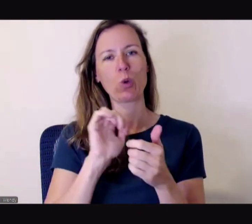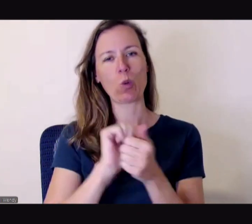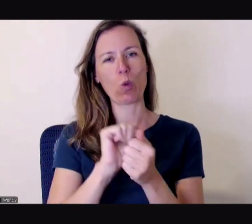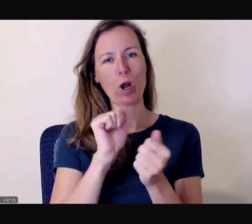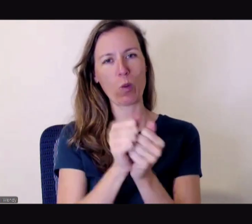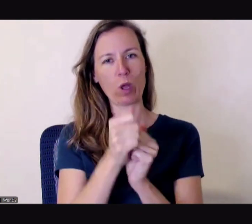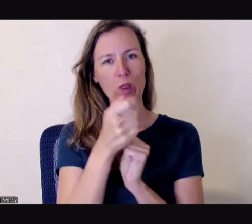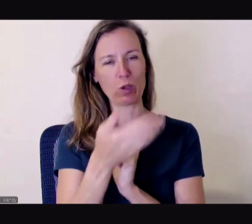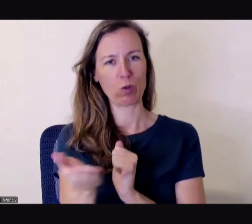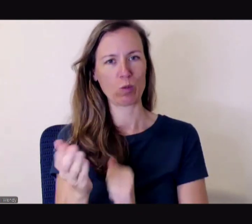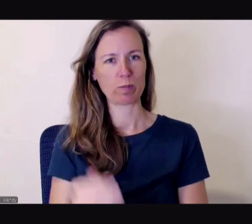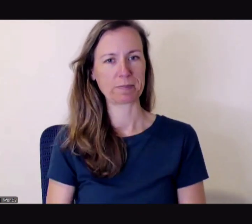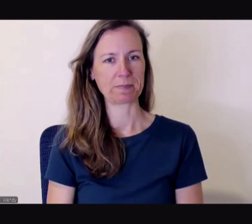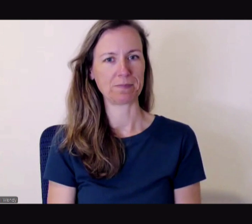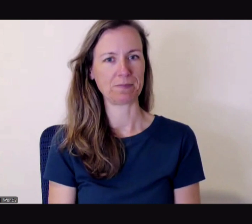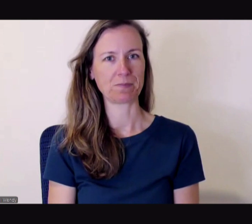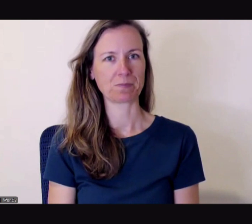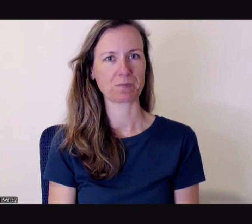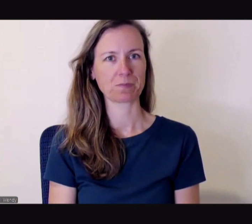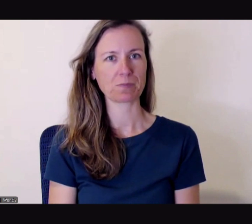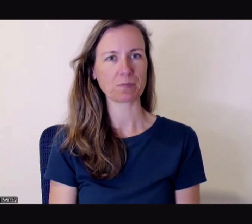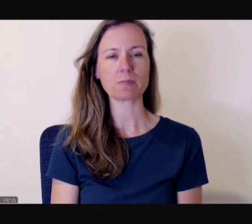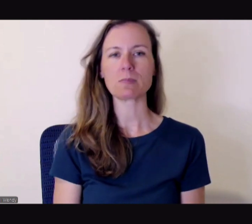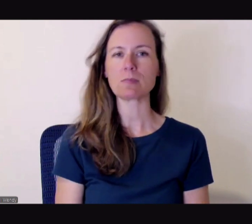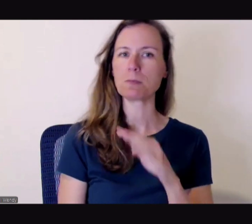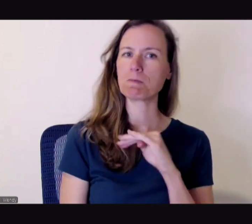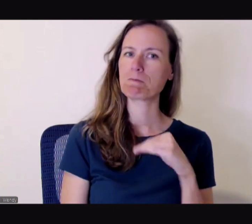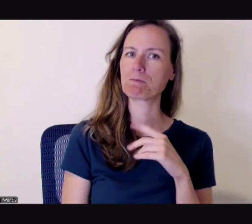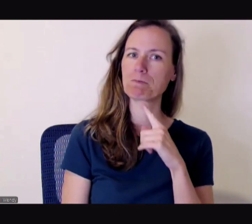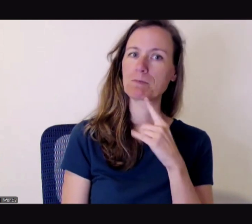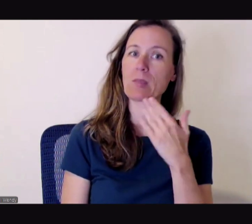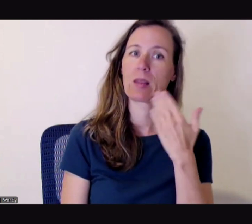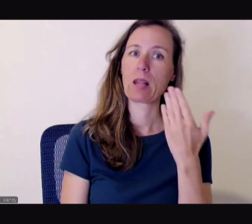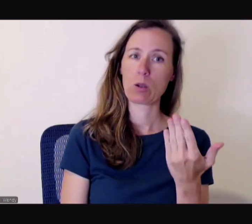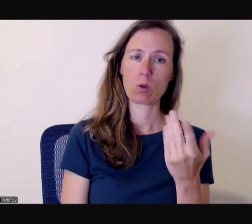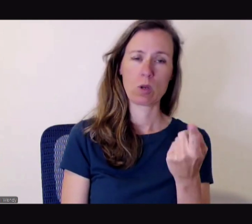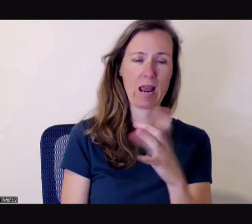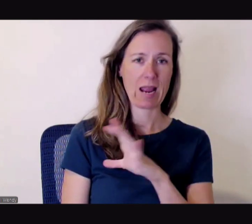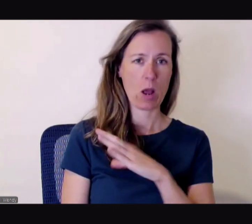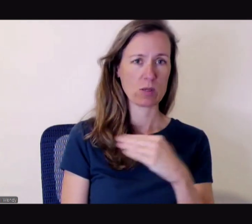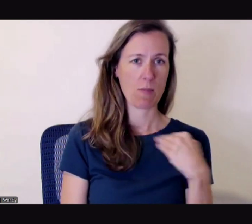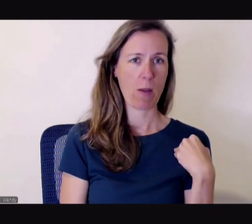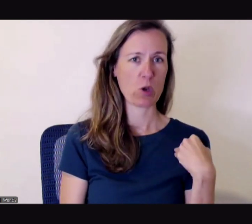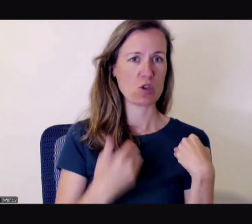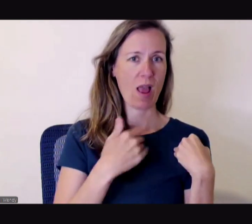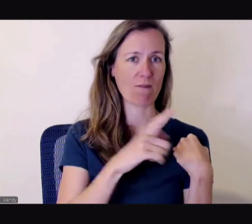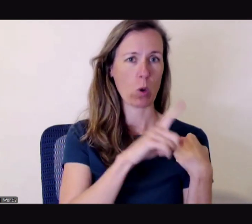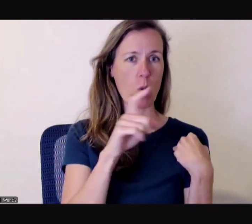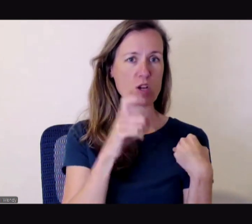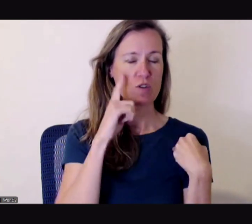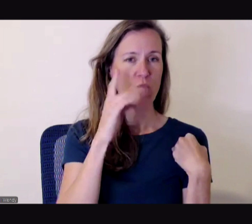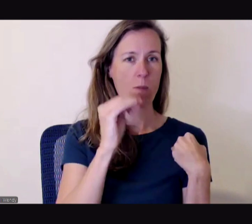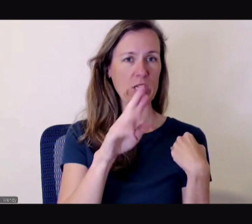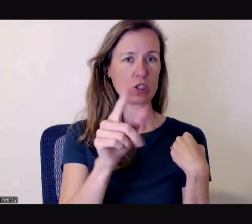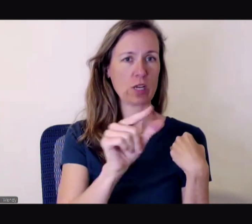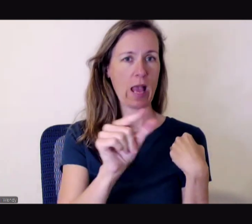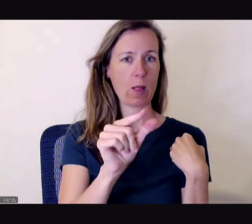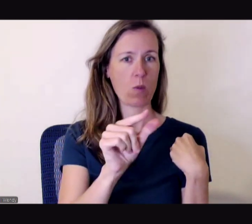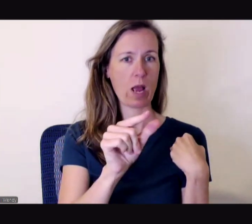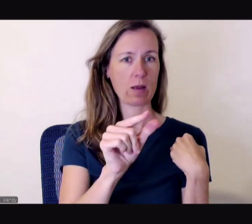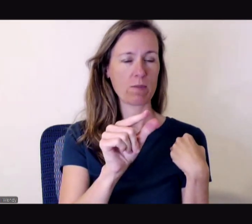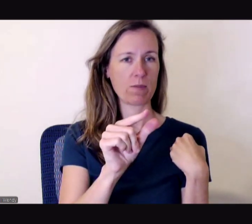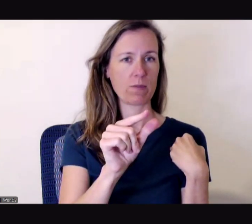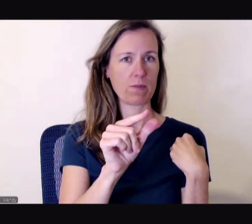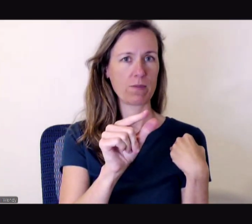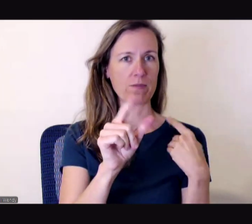going to ask council members if they have questions of Mr. Galloway, and then at the end of that, so I don't put you on the spot, Ms. Abdul,